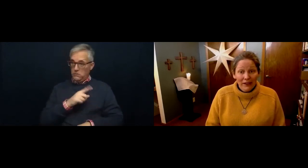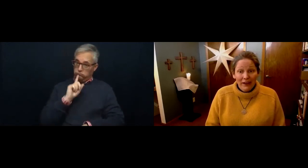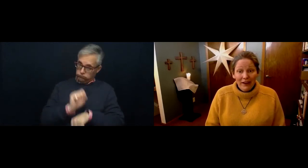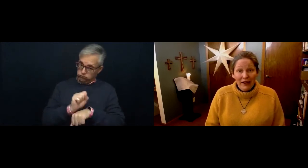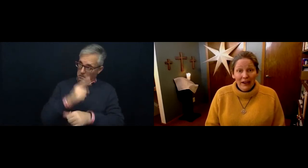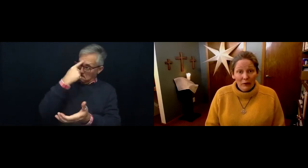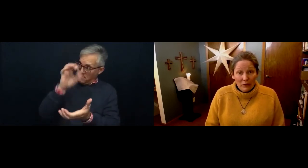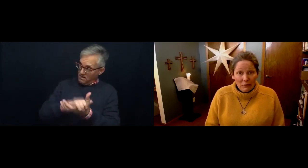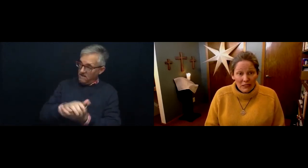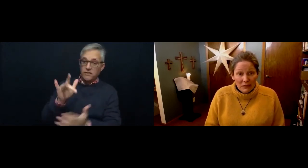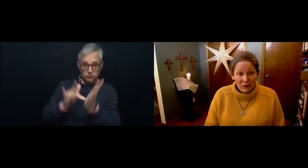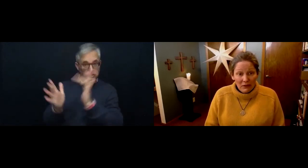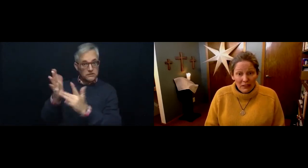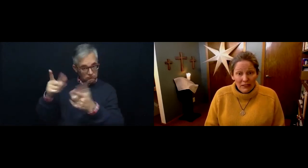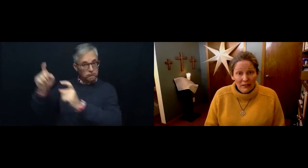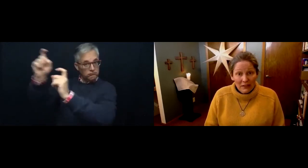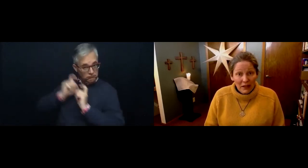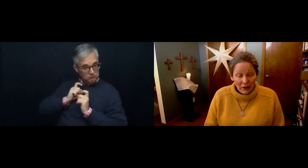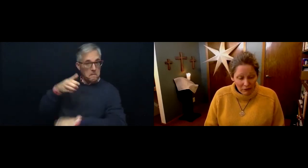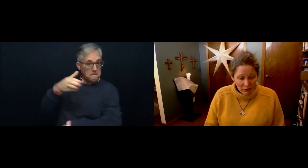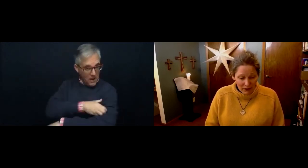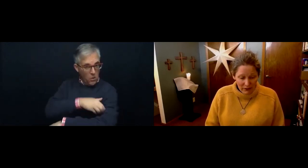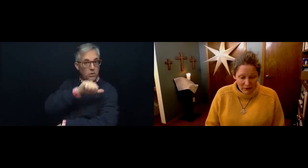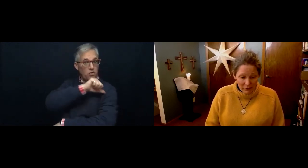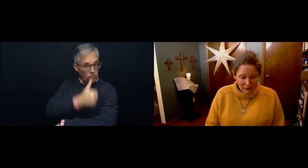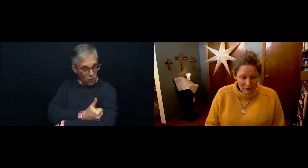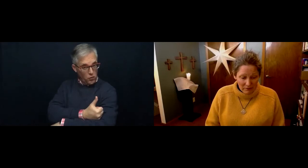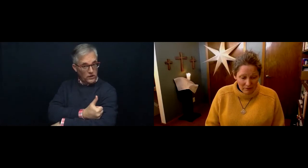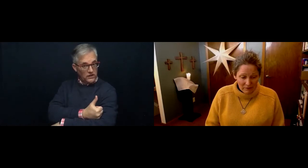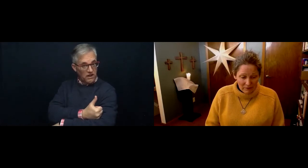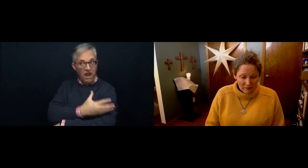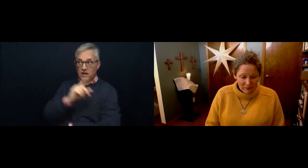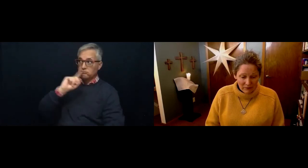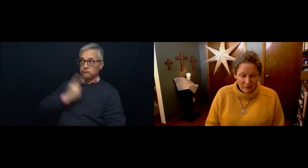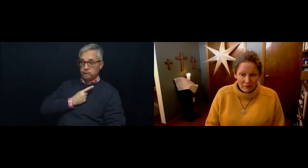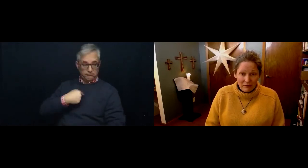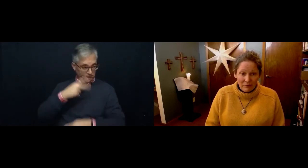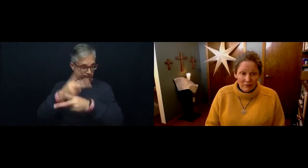authority and responsibility to care for one another.